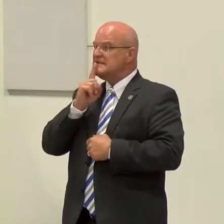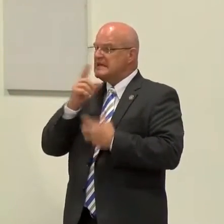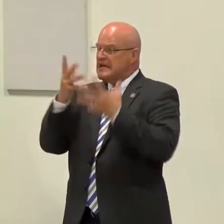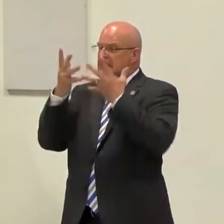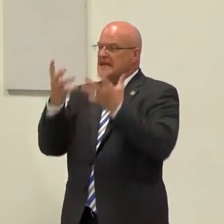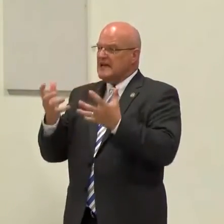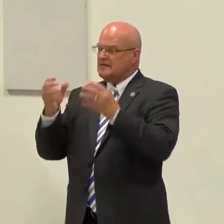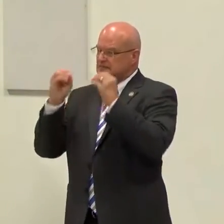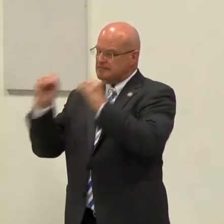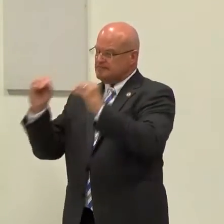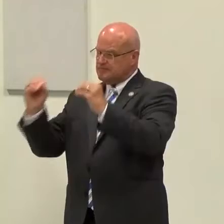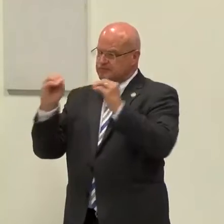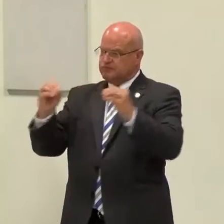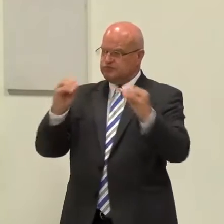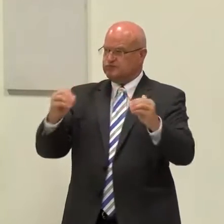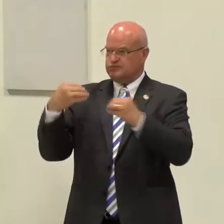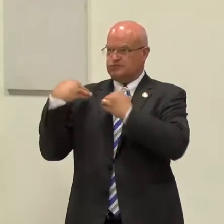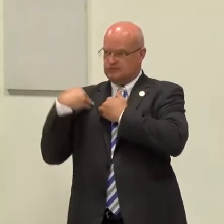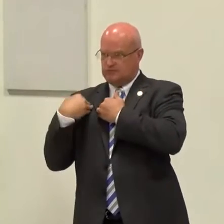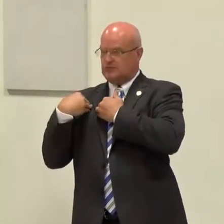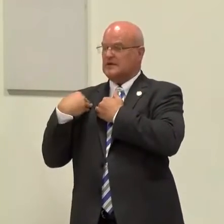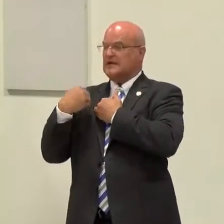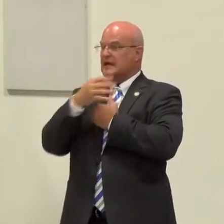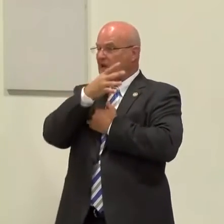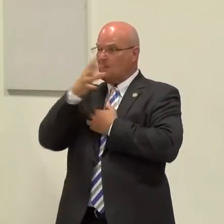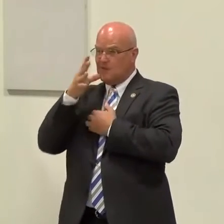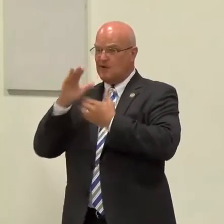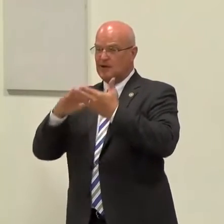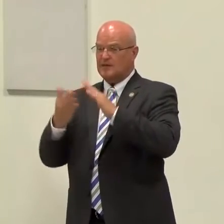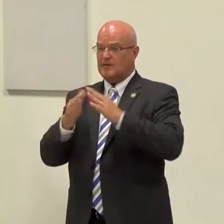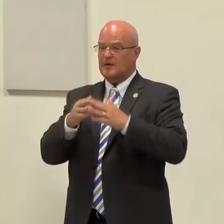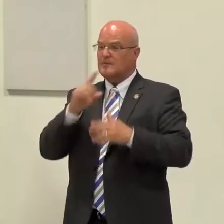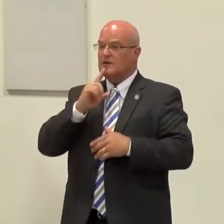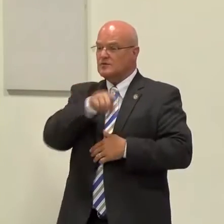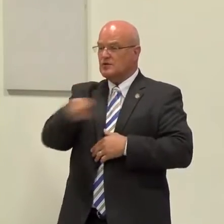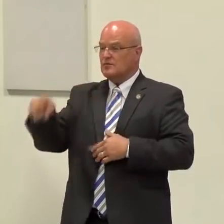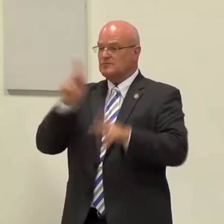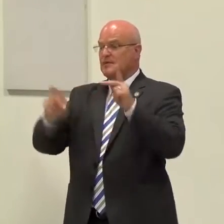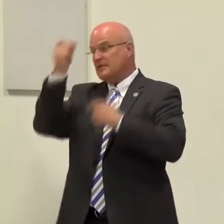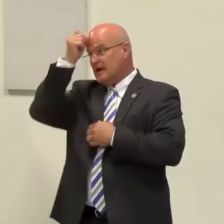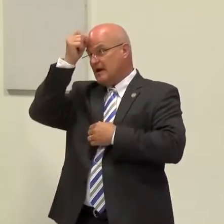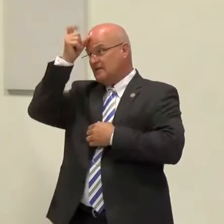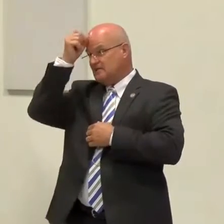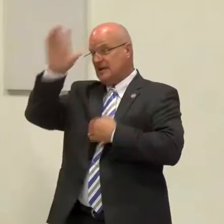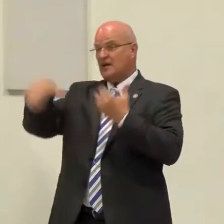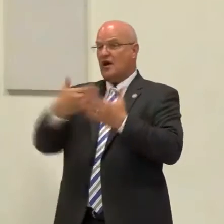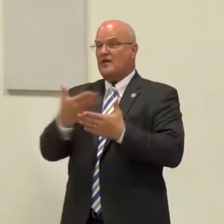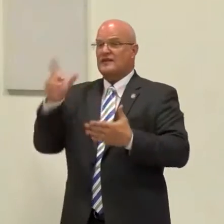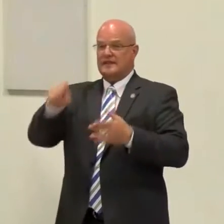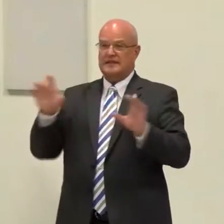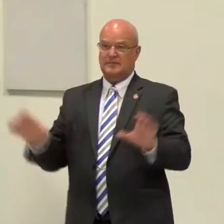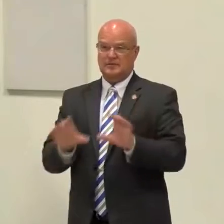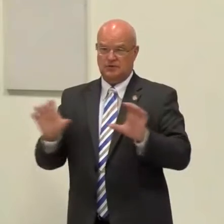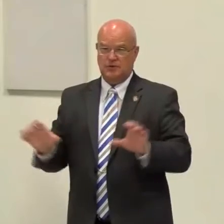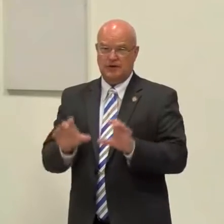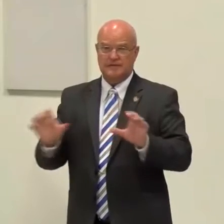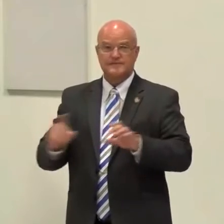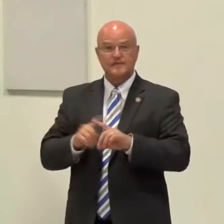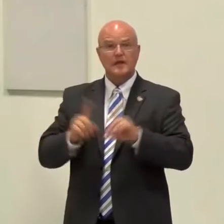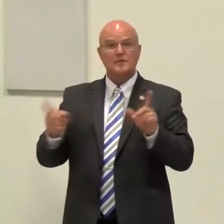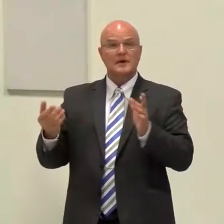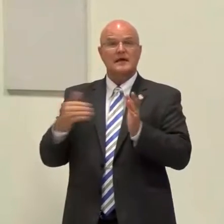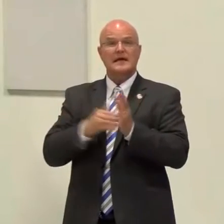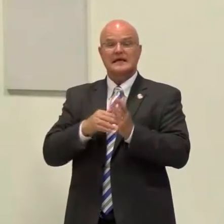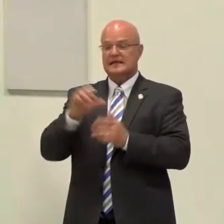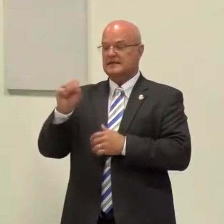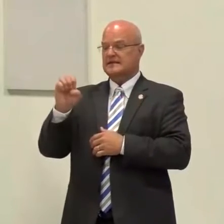heavier education load in a rural community to make sure people understand all the steps that they should take. But